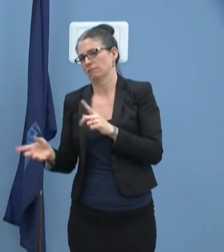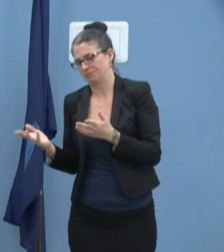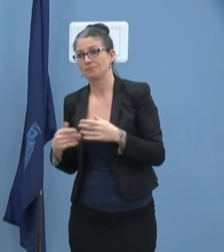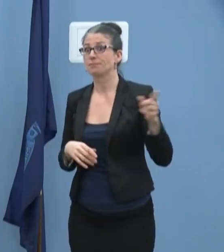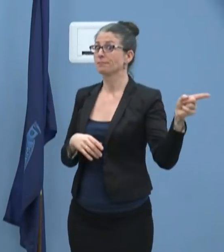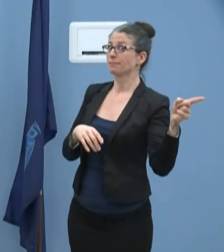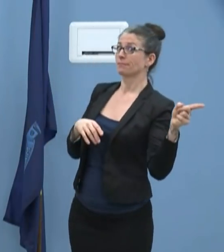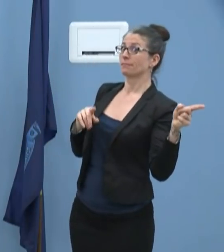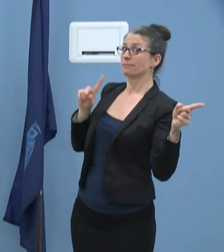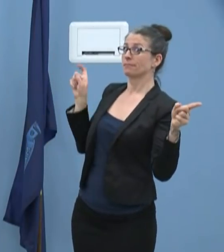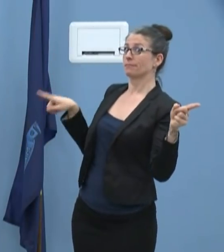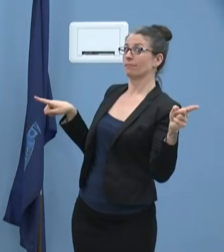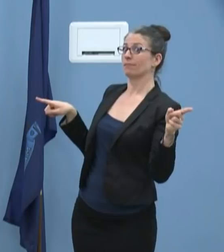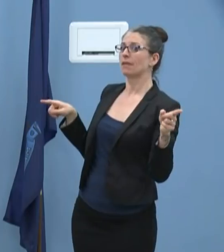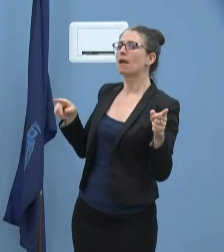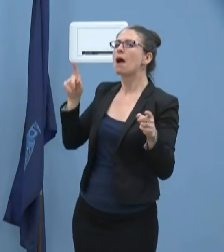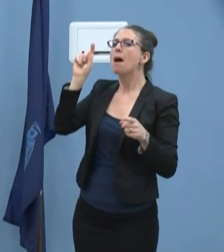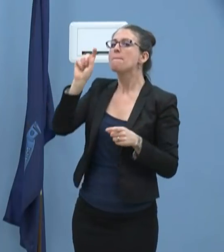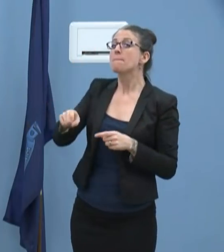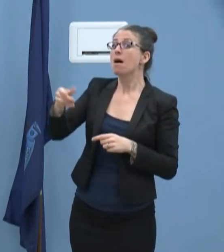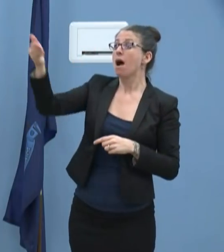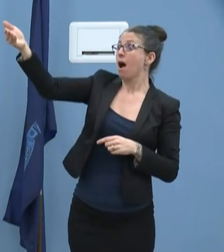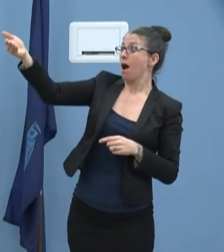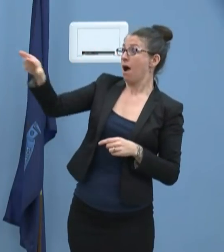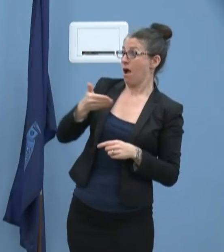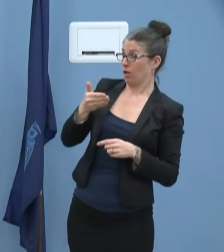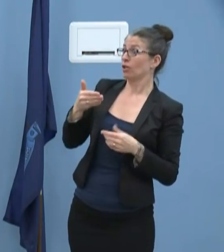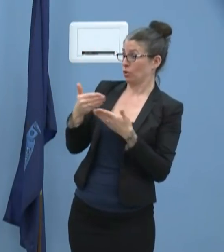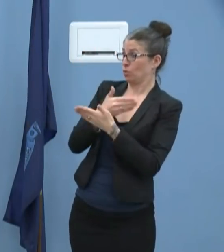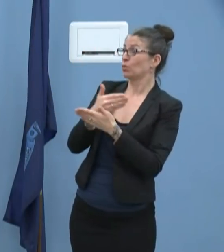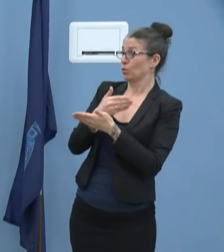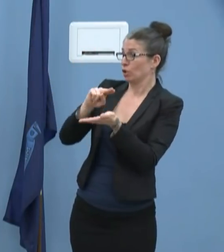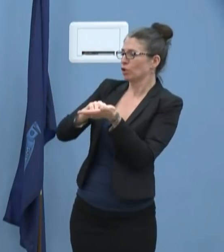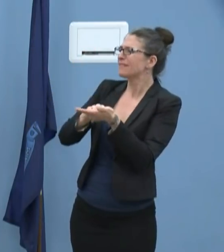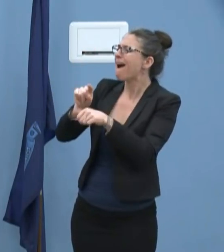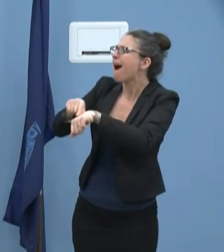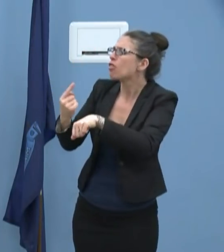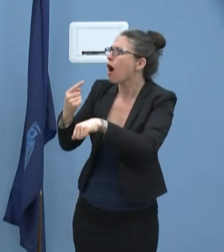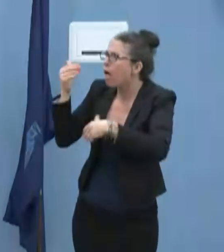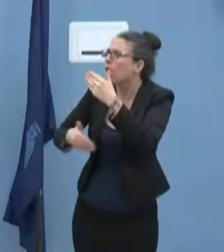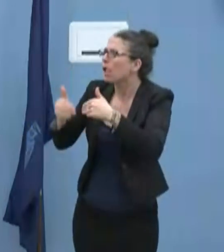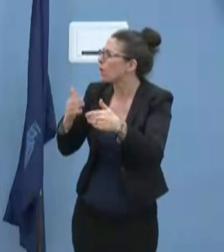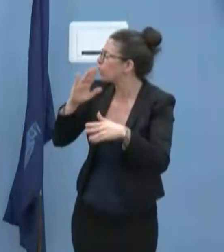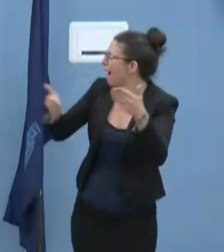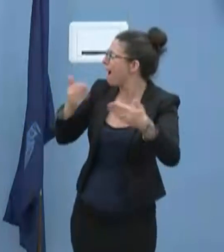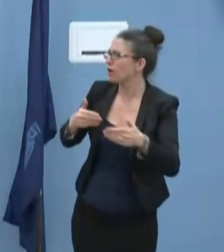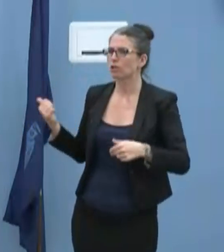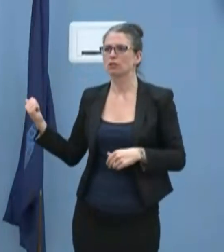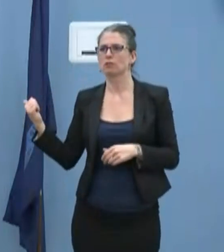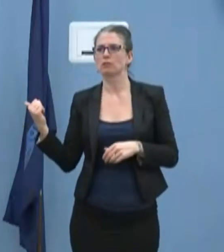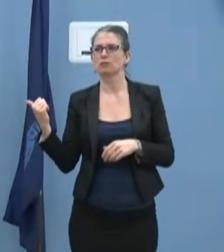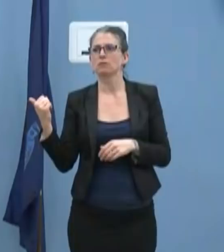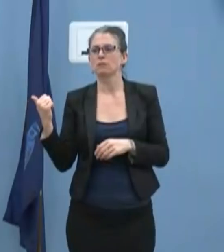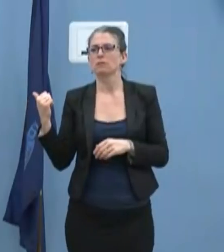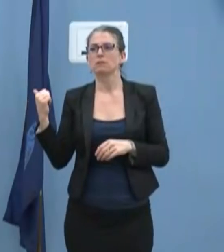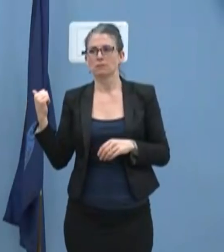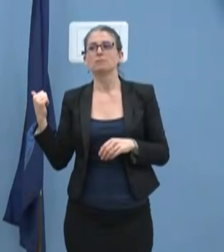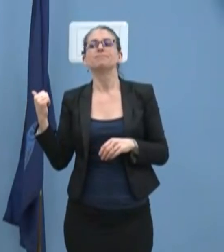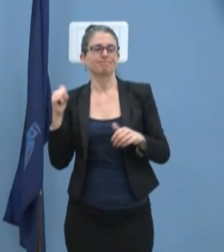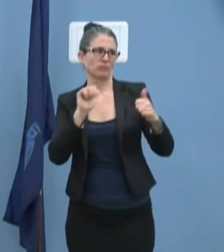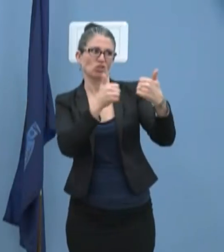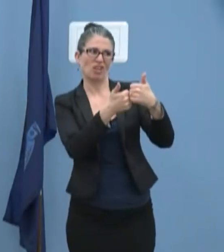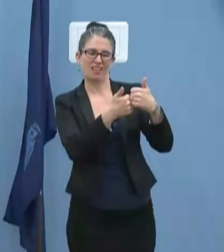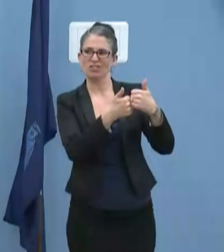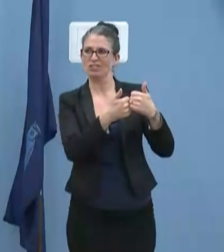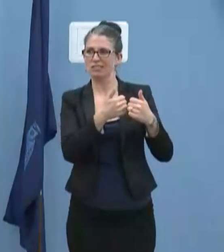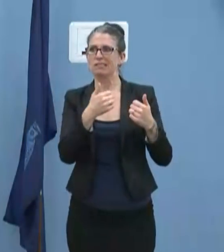challenge, but it is something that can be expedited more easily in light